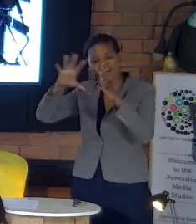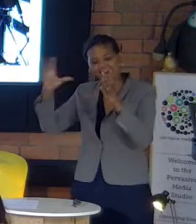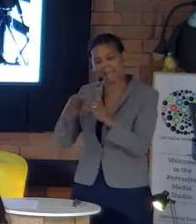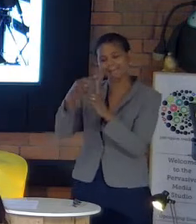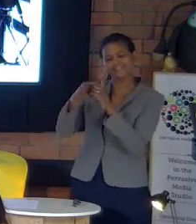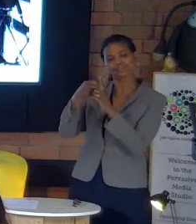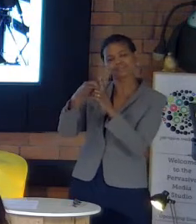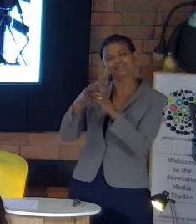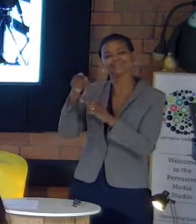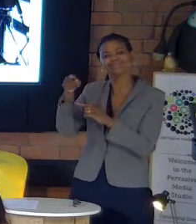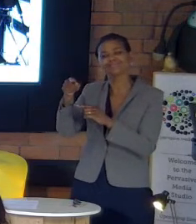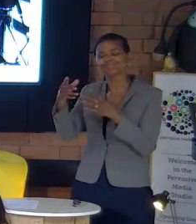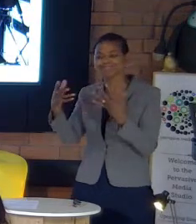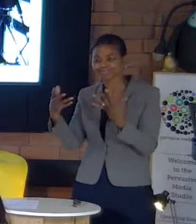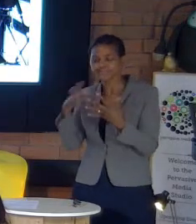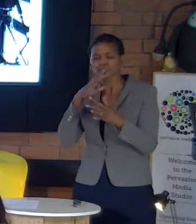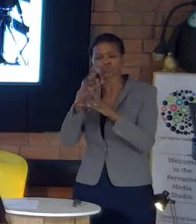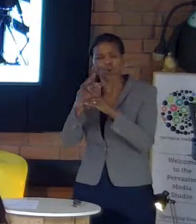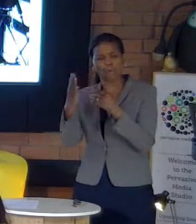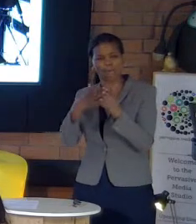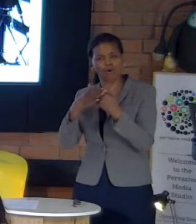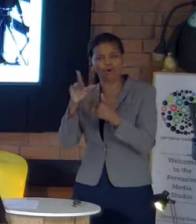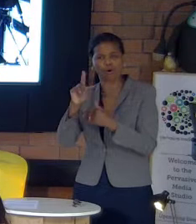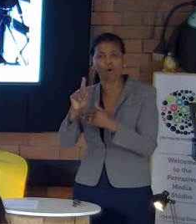our future talks, as I said before, at